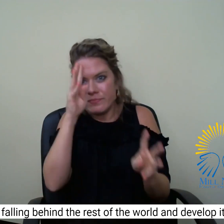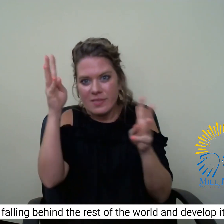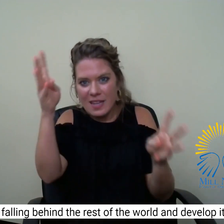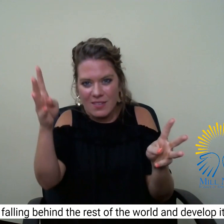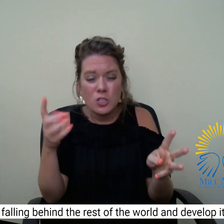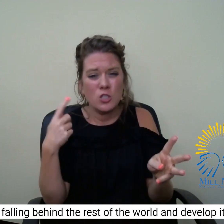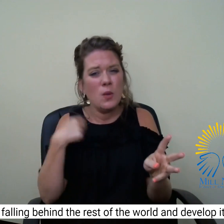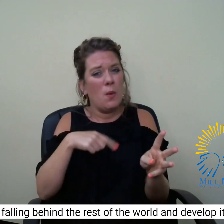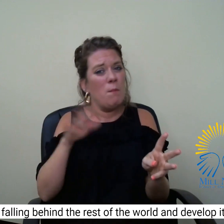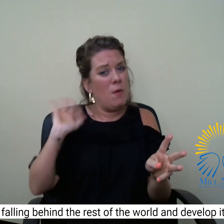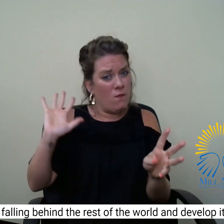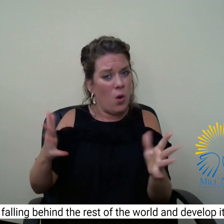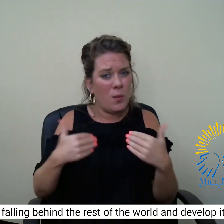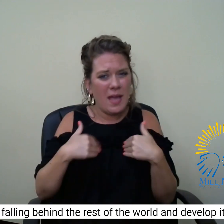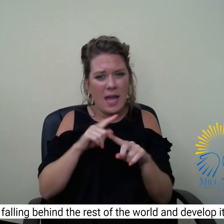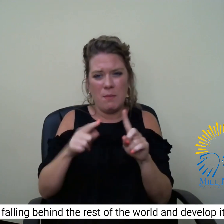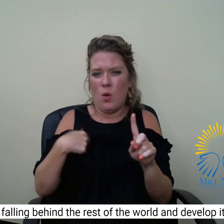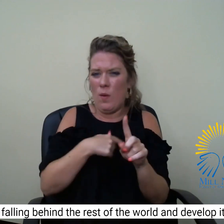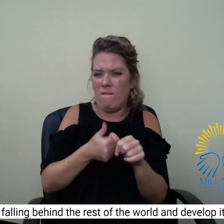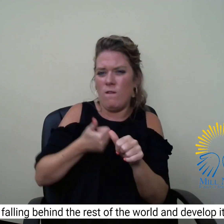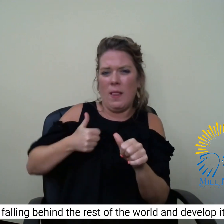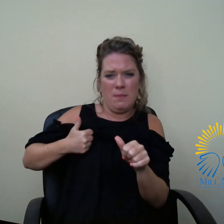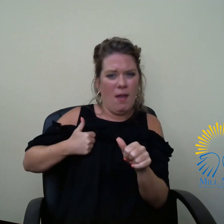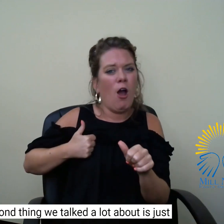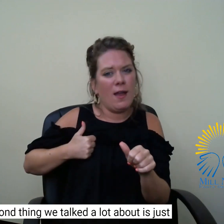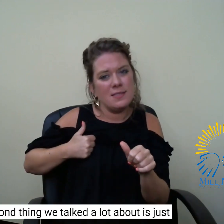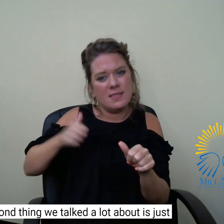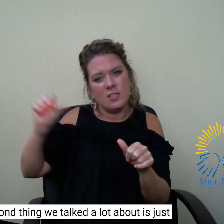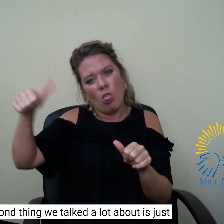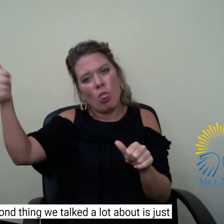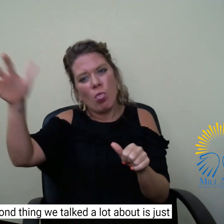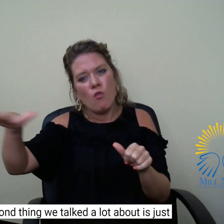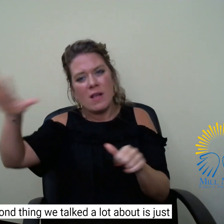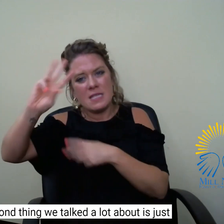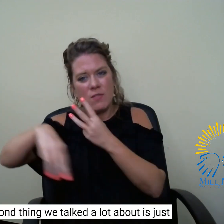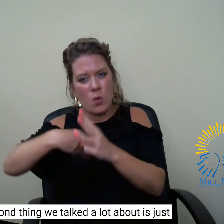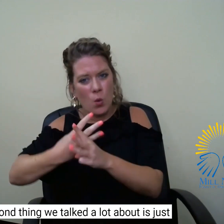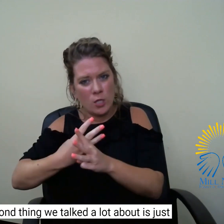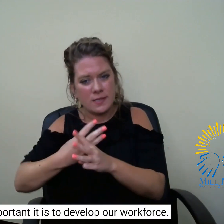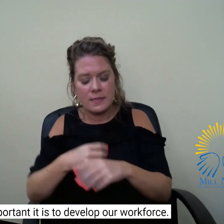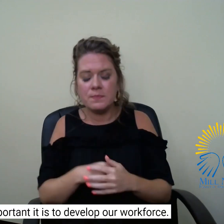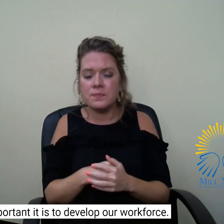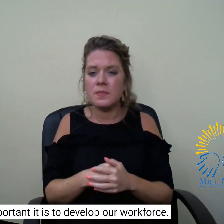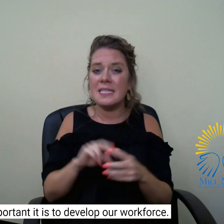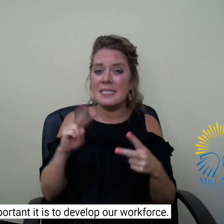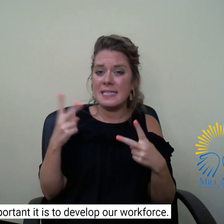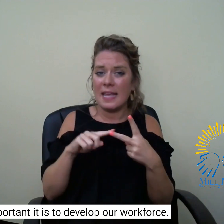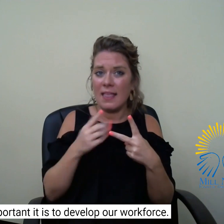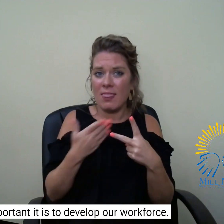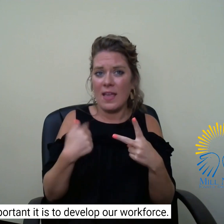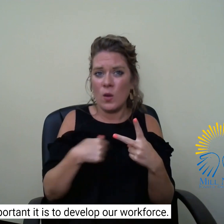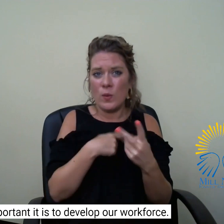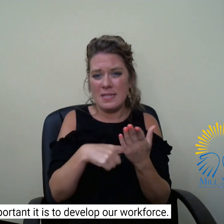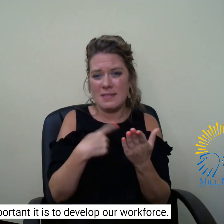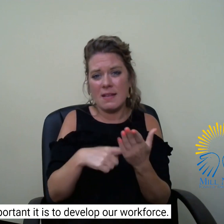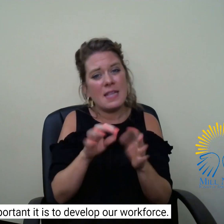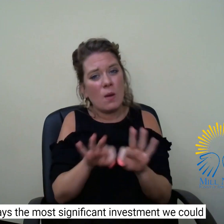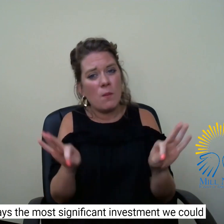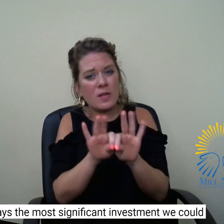falling behind the rest of the world in developing. The second thing we talked a lot about is just how important it is to develop our workforce. And